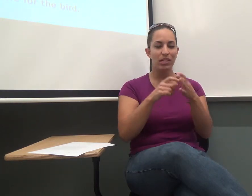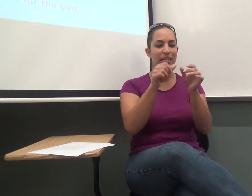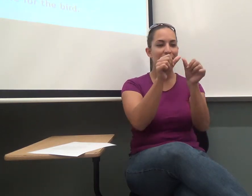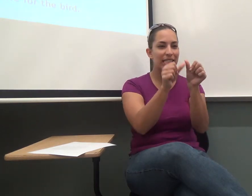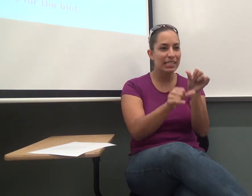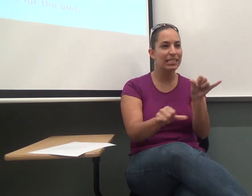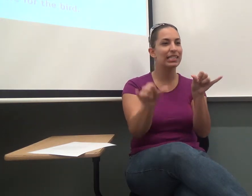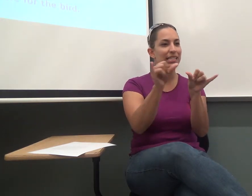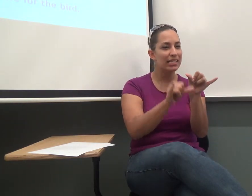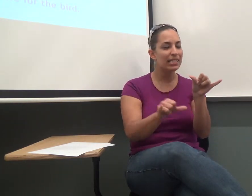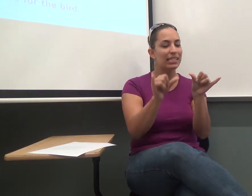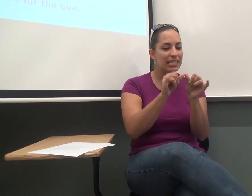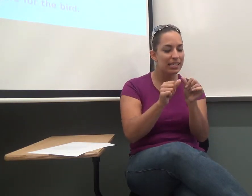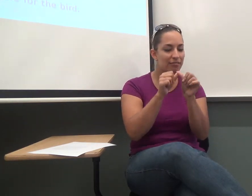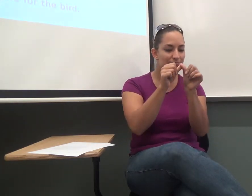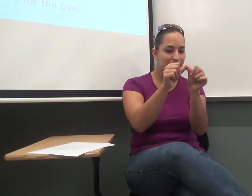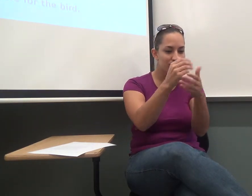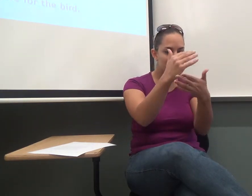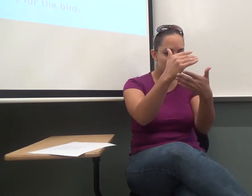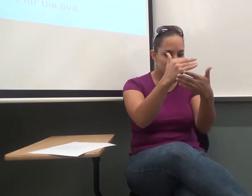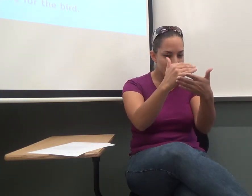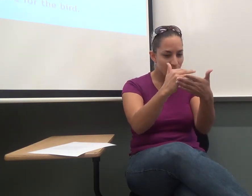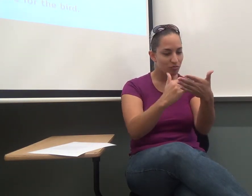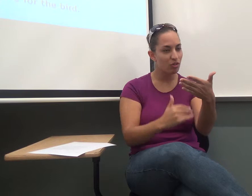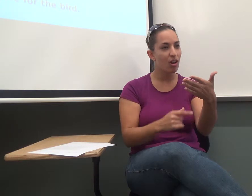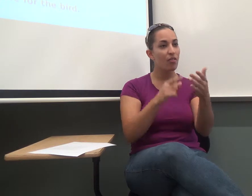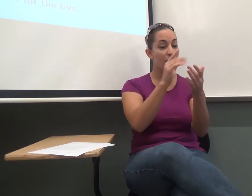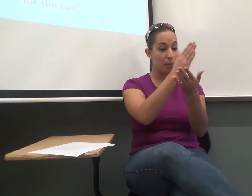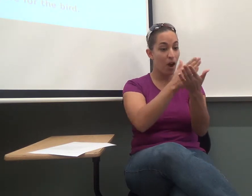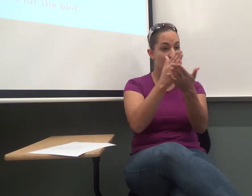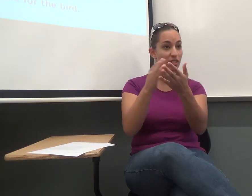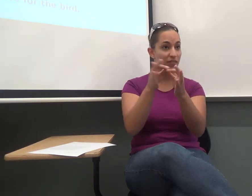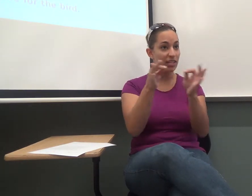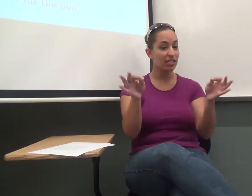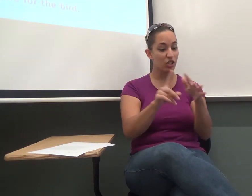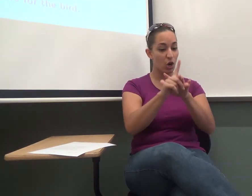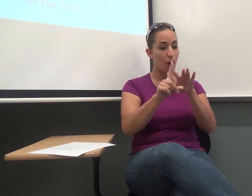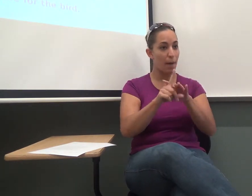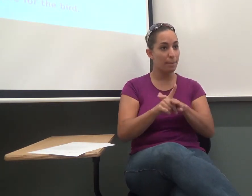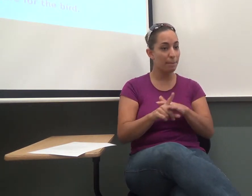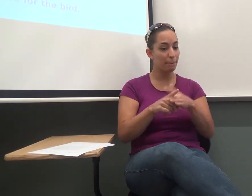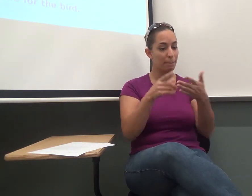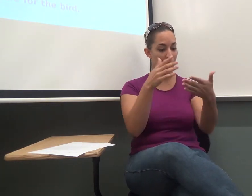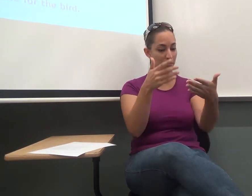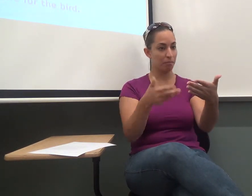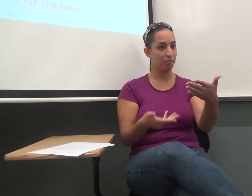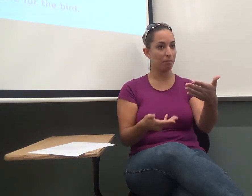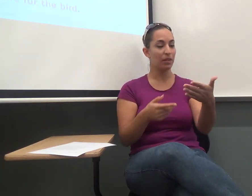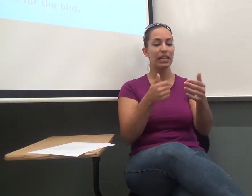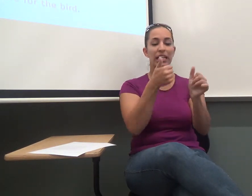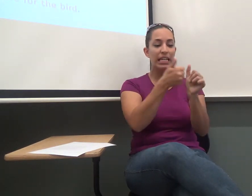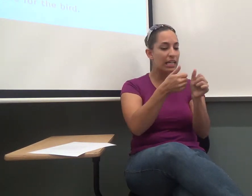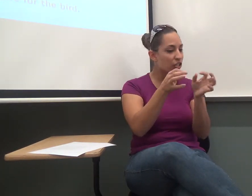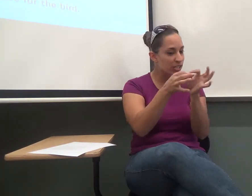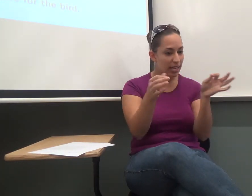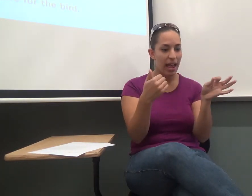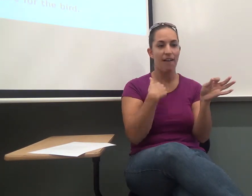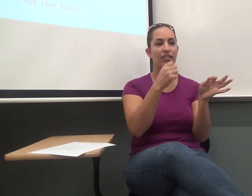those particular parts of sentences show up. Each sentence has a subject, each sentence has a verb, but more importantly, the